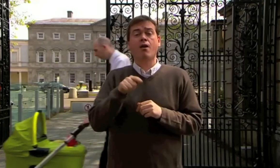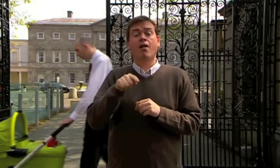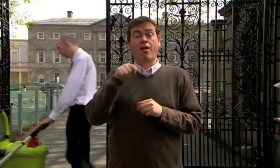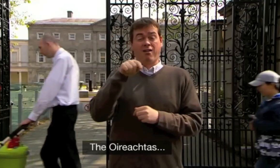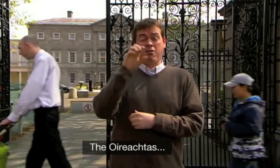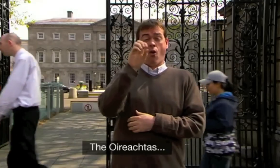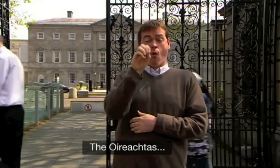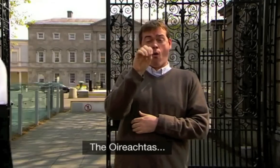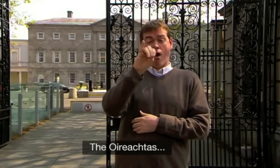The Oireachtas